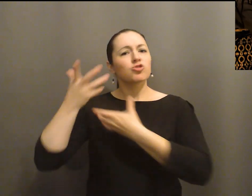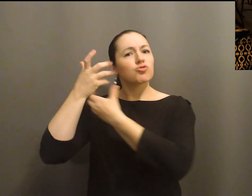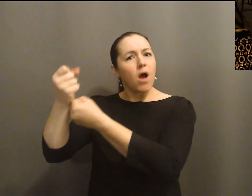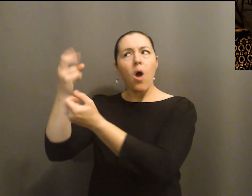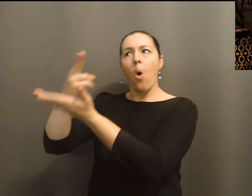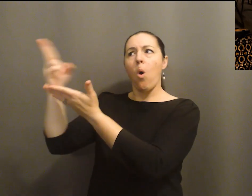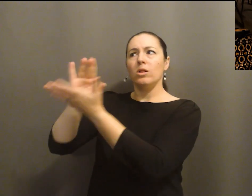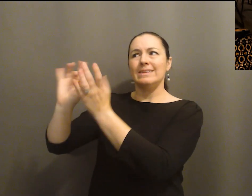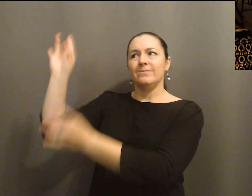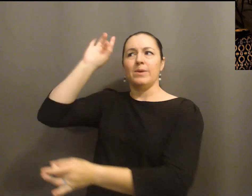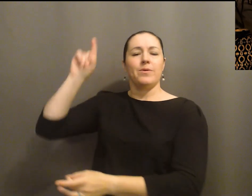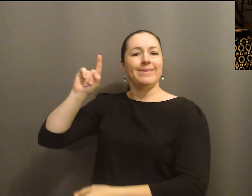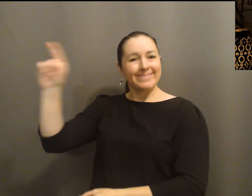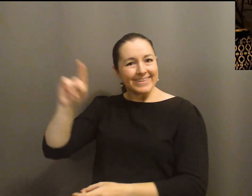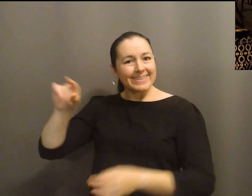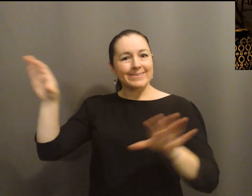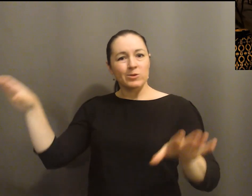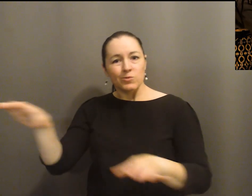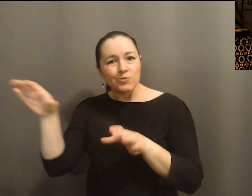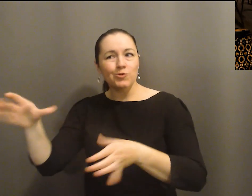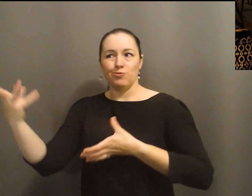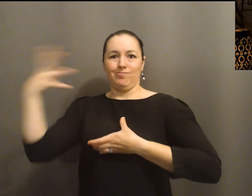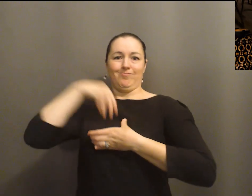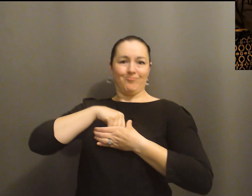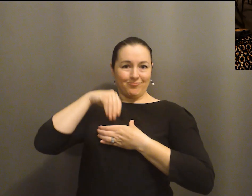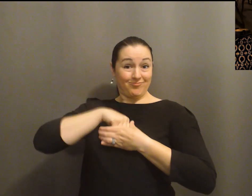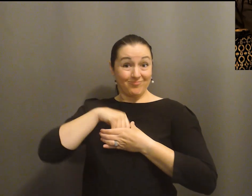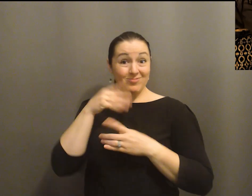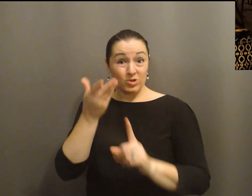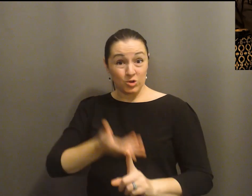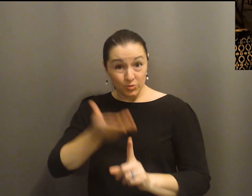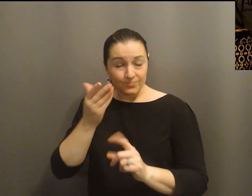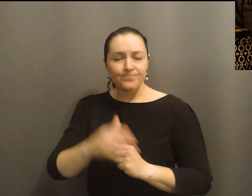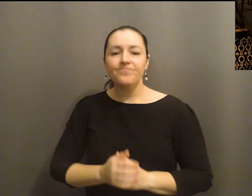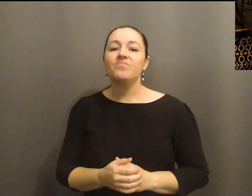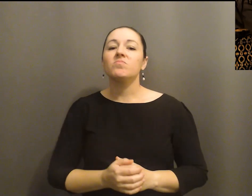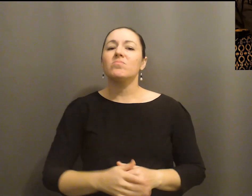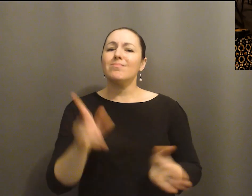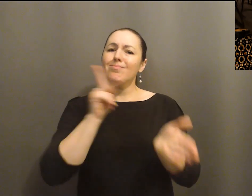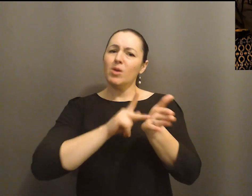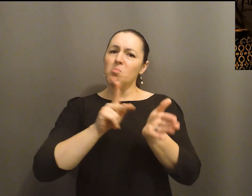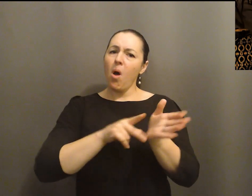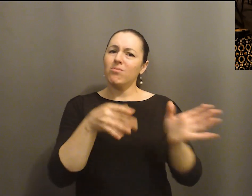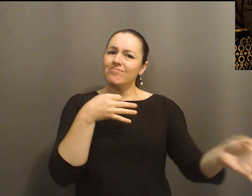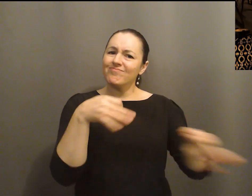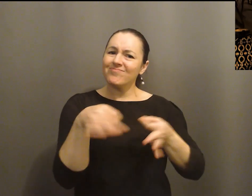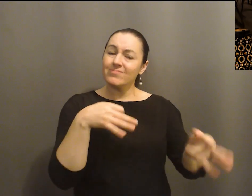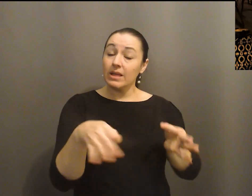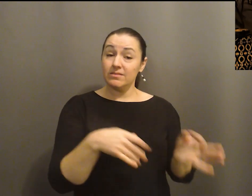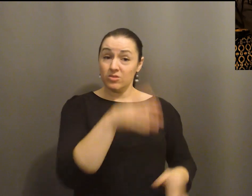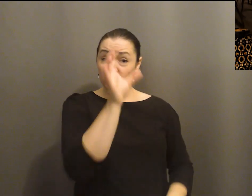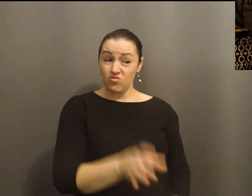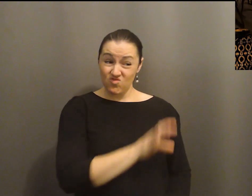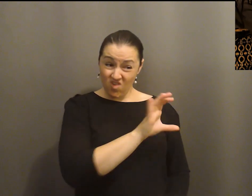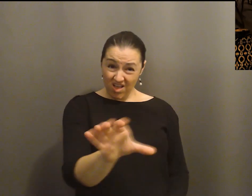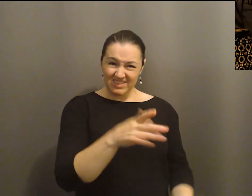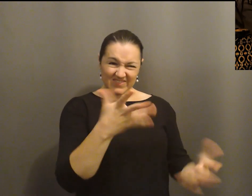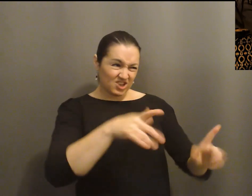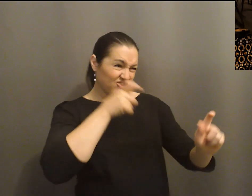can't do For yourself More passionately Paul's saying Nailed to the cross Our Watch this